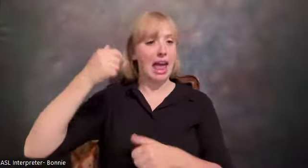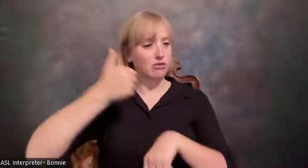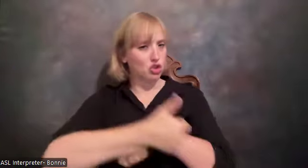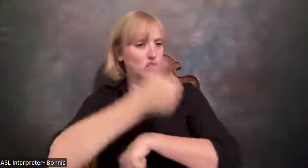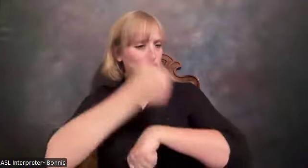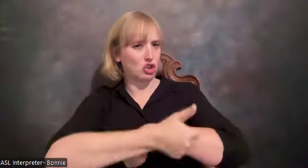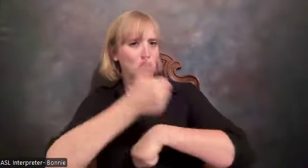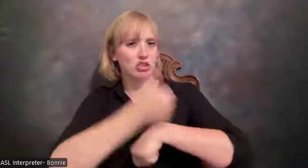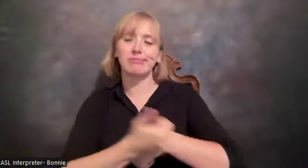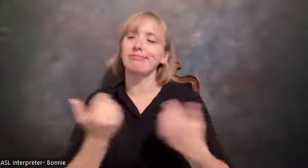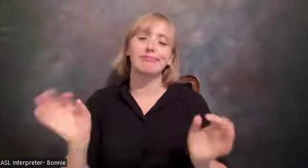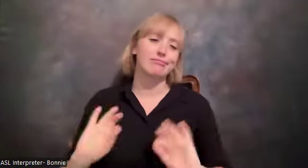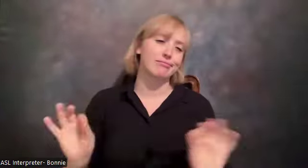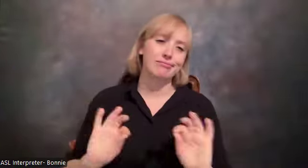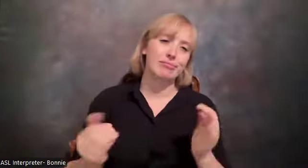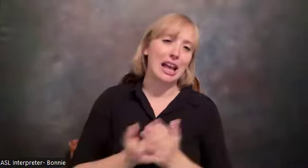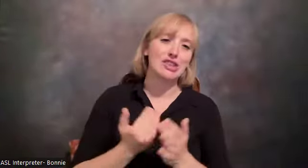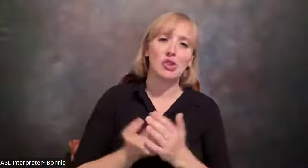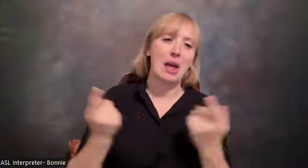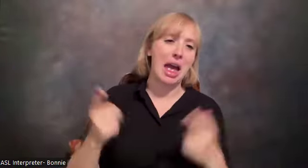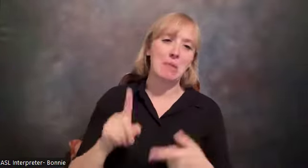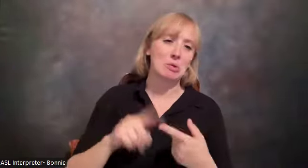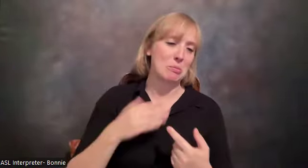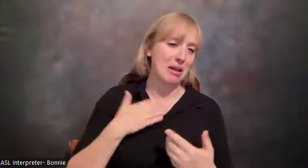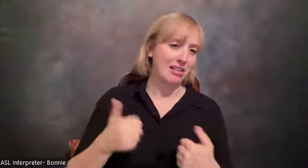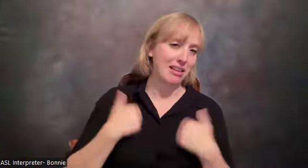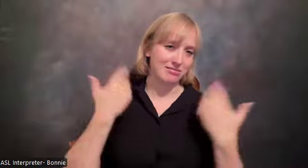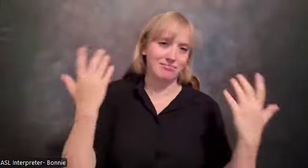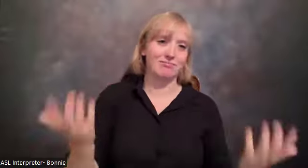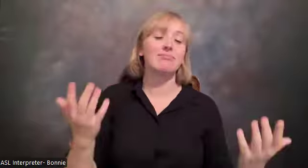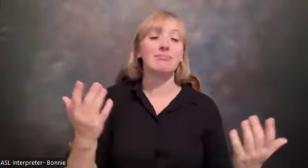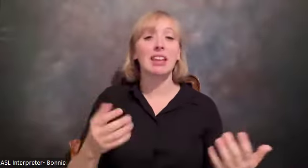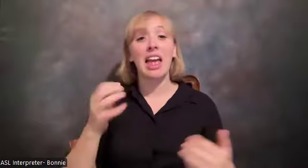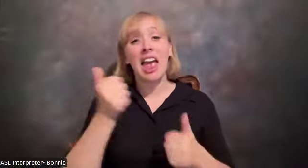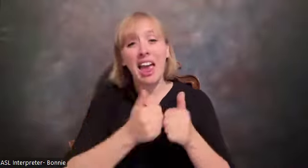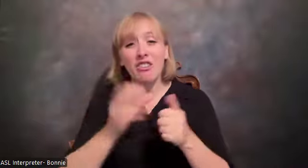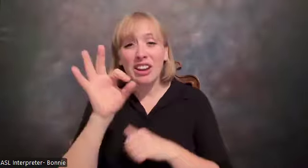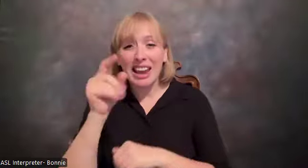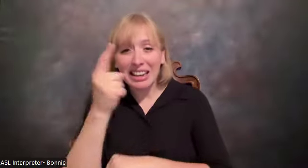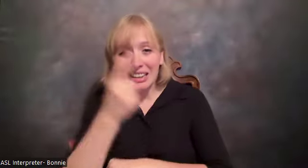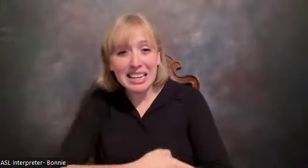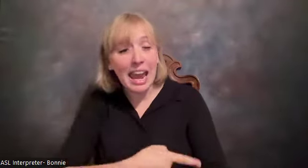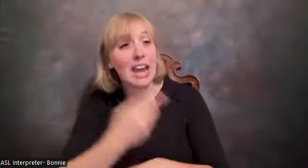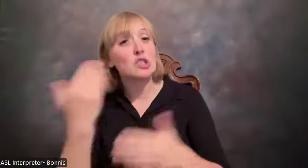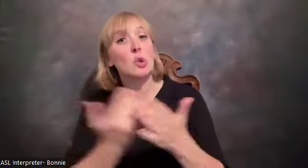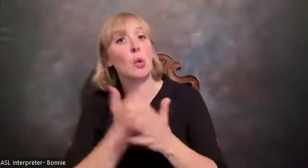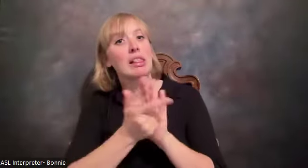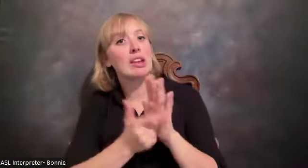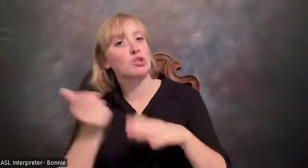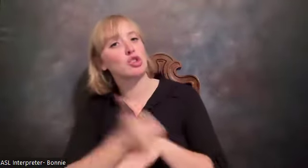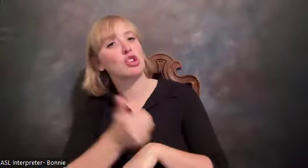is nothing significant. Like I said, that's just what happens in a guy's life like mine, about every 90 days if you're living the way I'm living. But the most